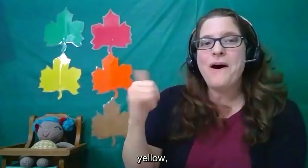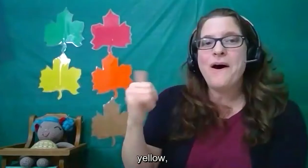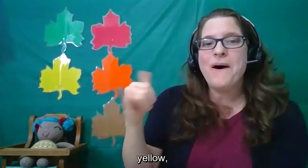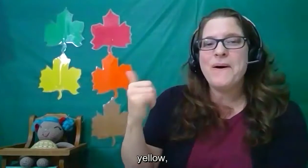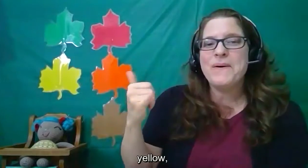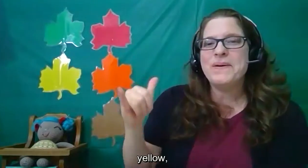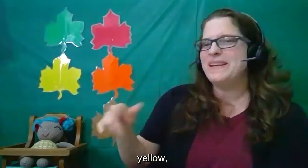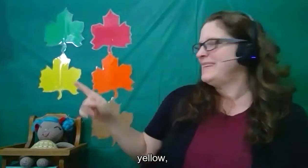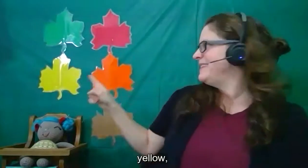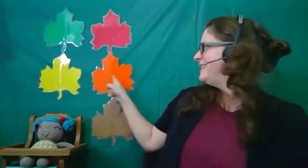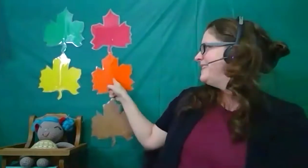yellow,